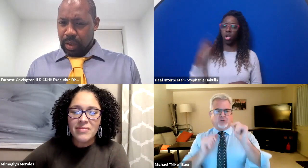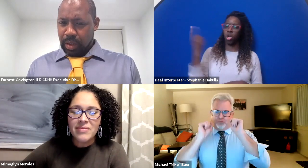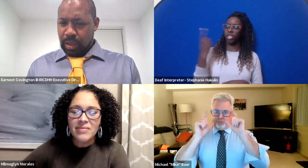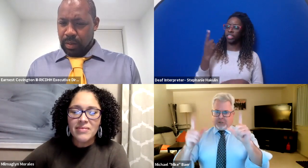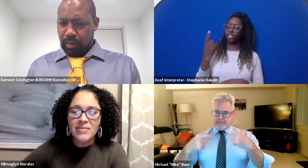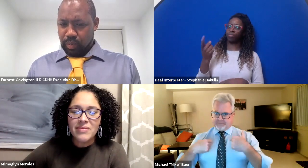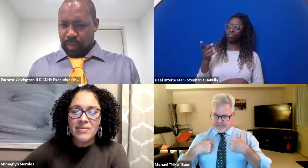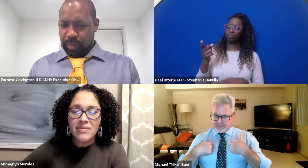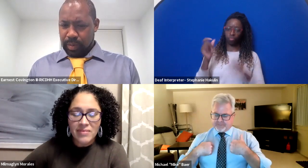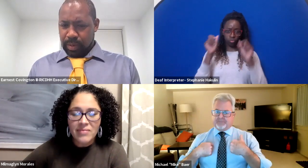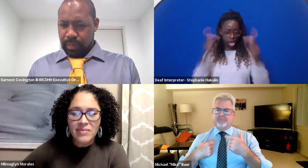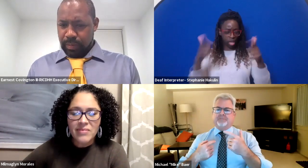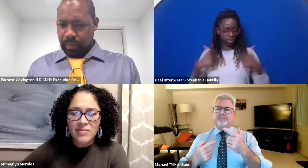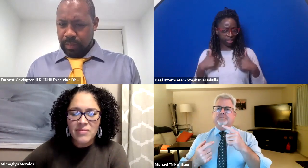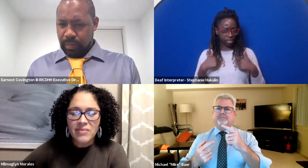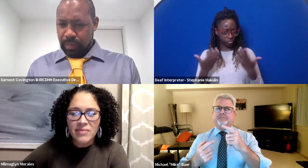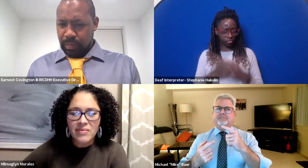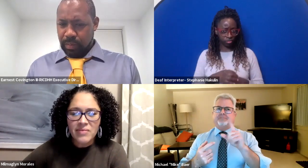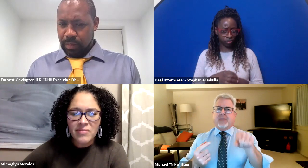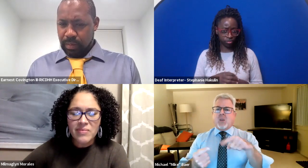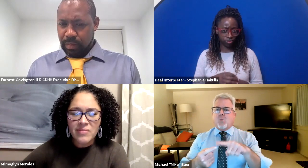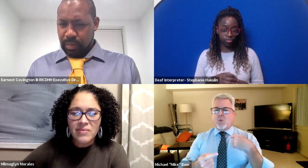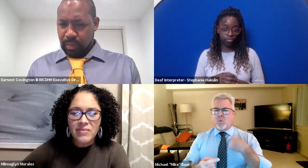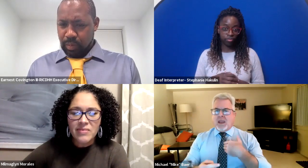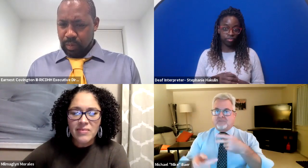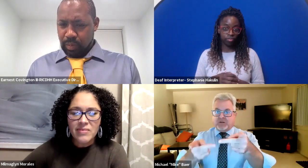And one thing that always surprises me